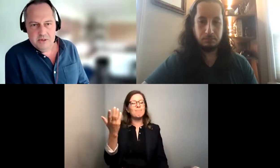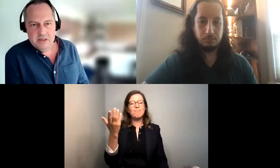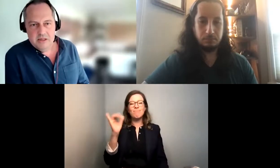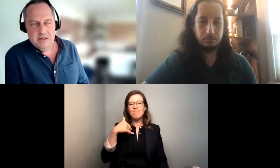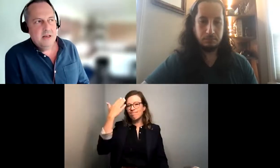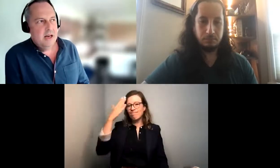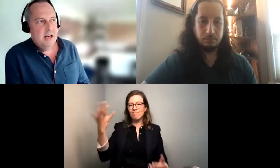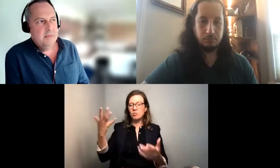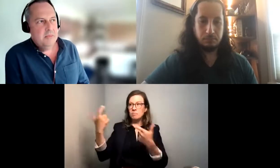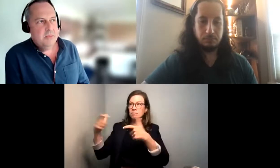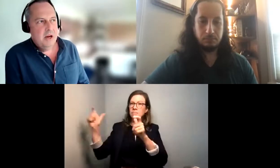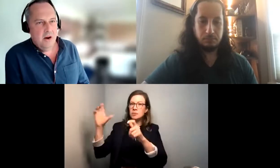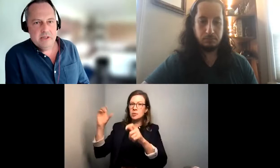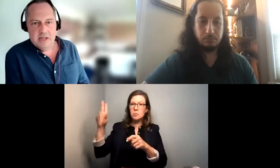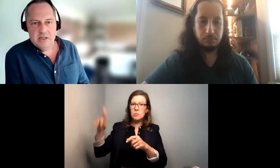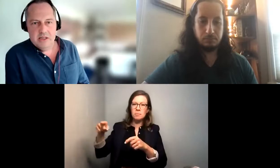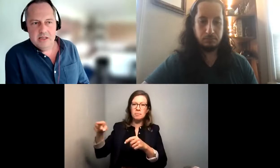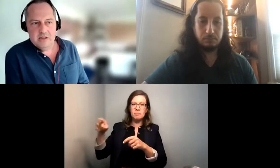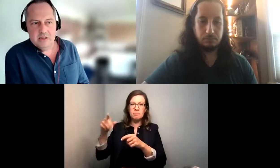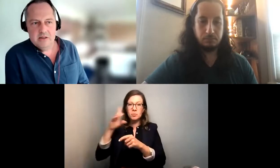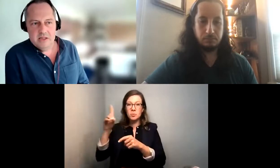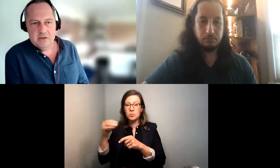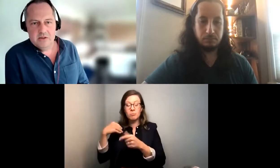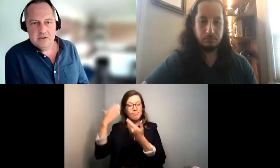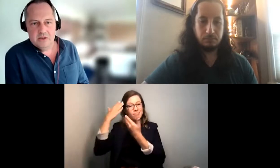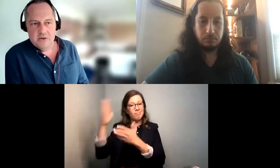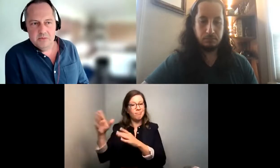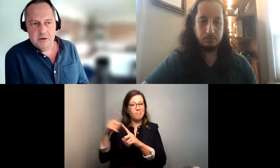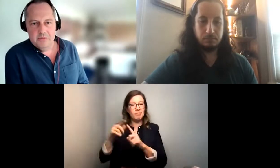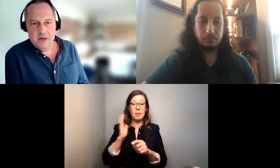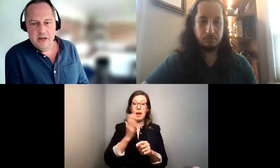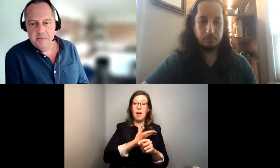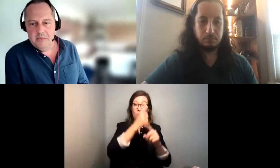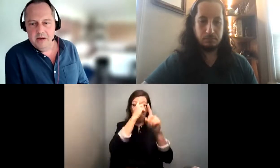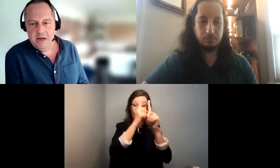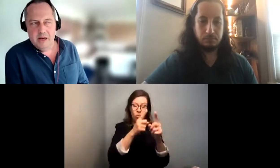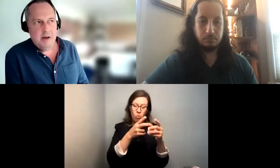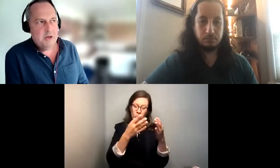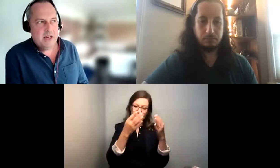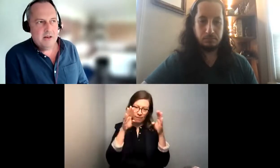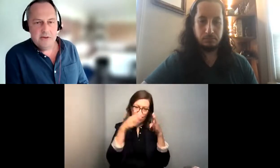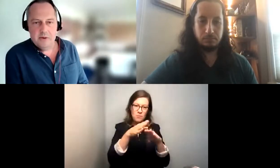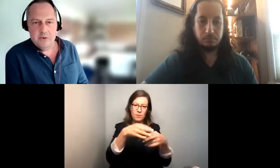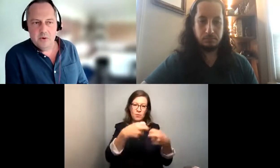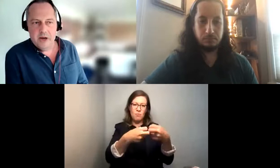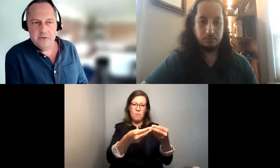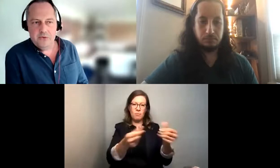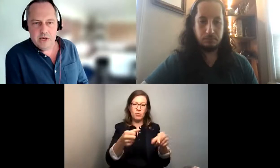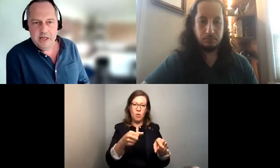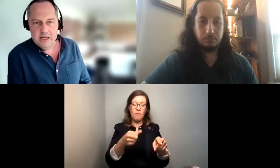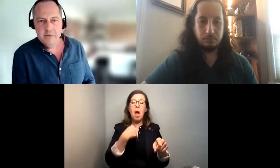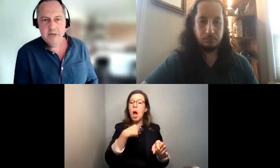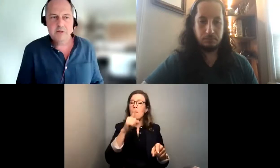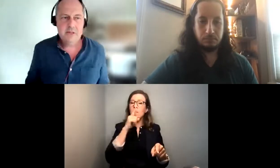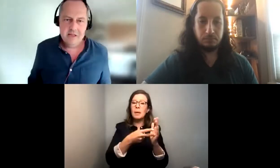to do, but our intention is to solve the problem. And I'm not saying I'll give it all away